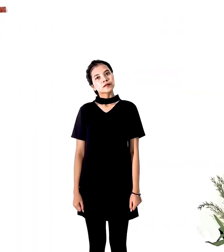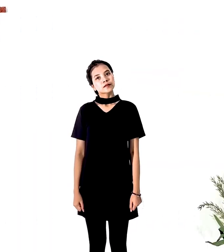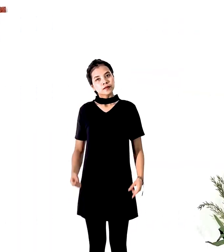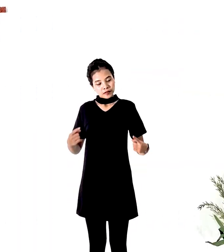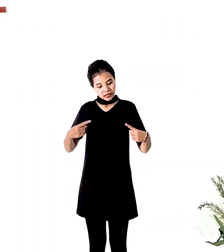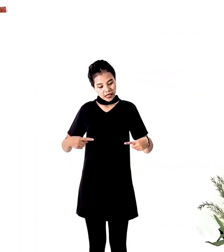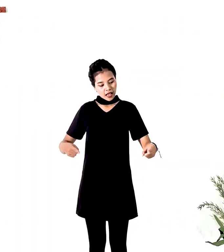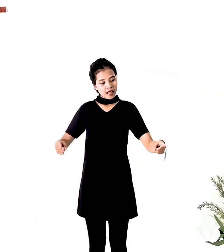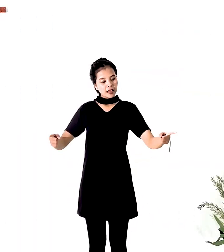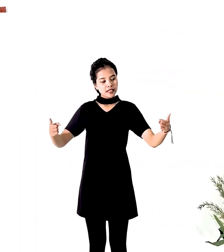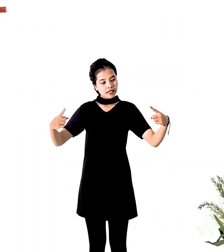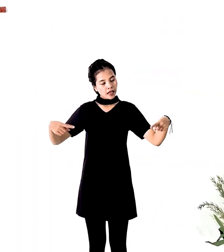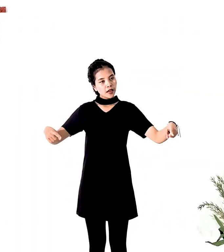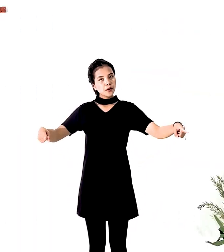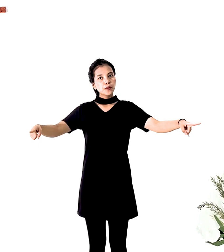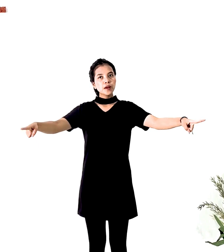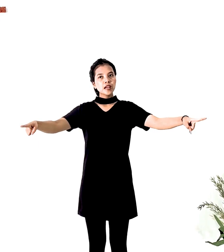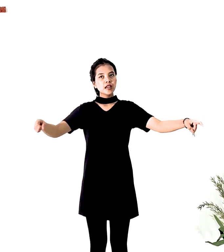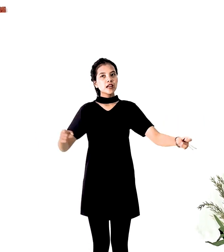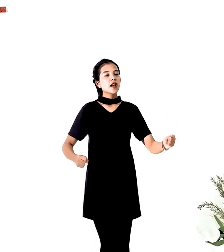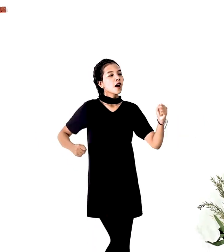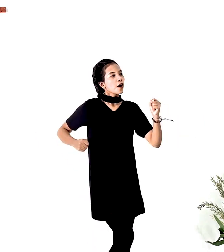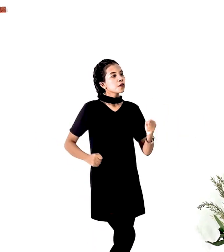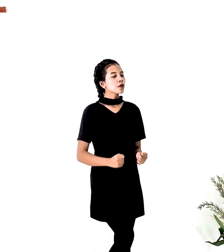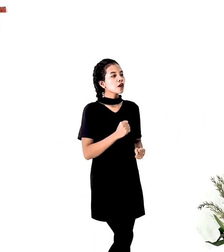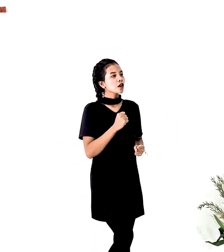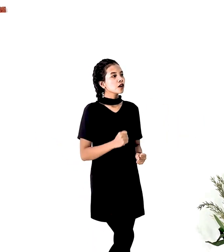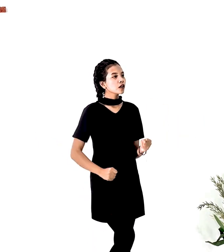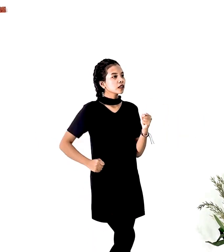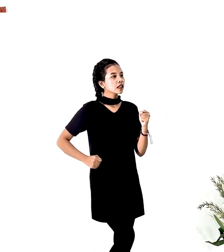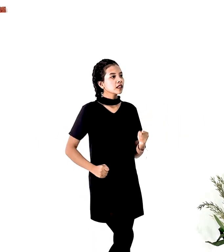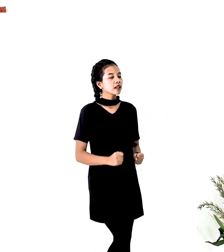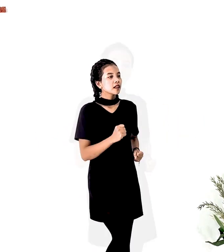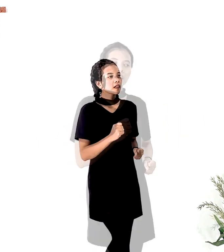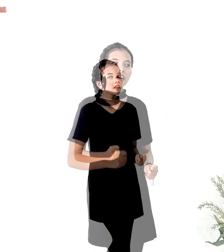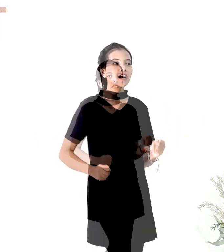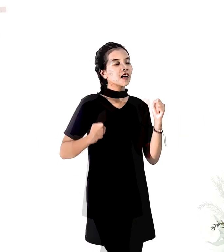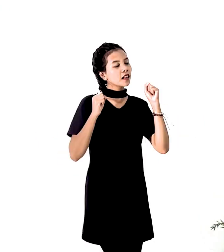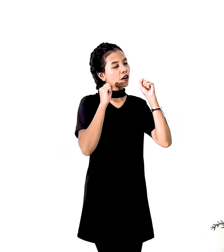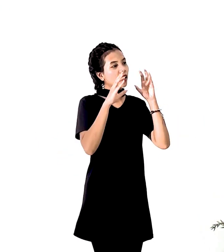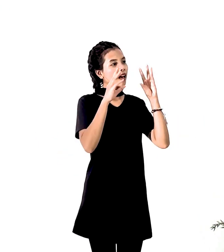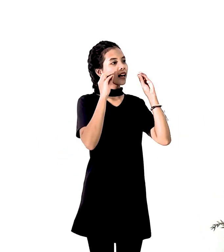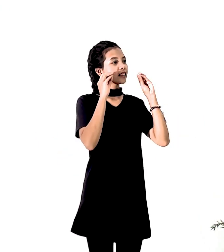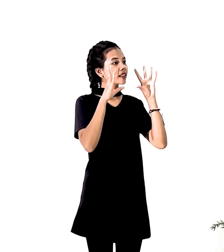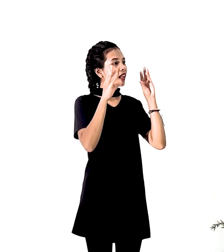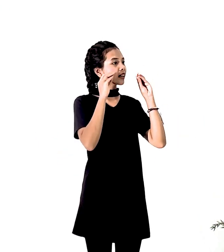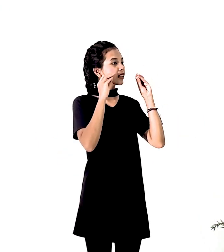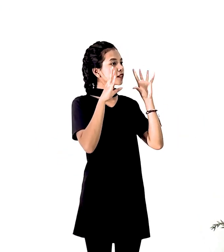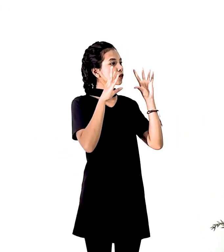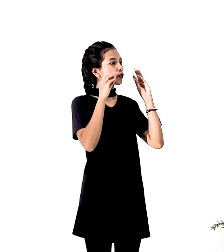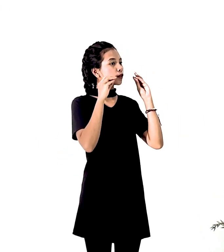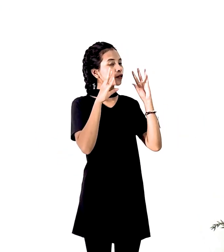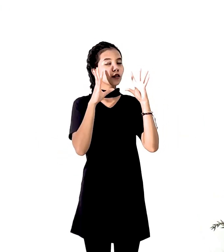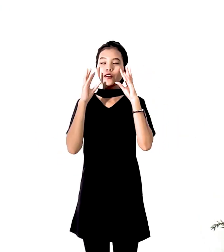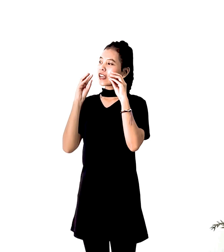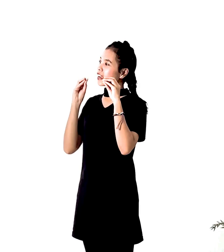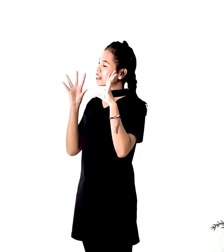As they were walking along and talking together,